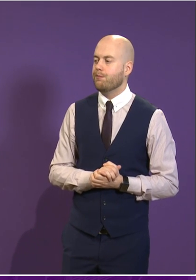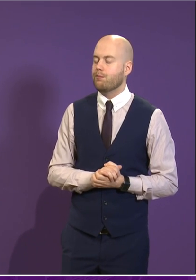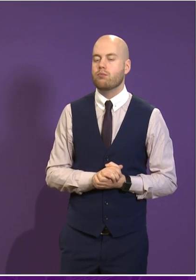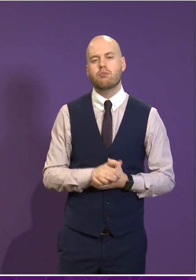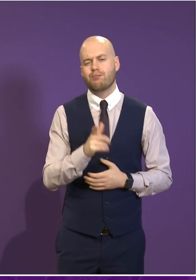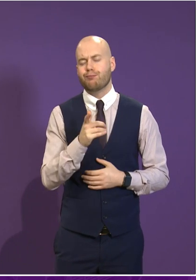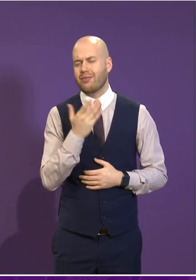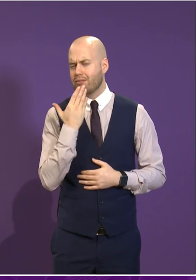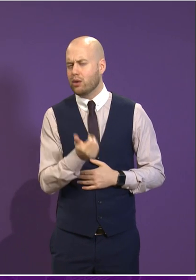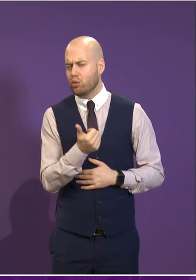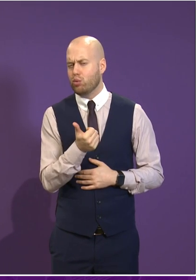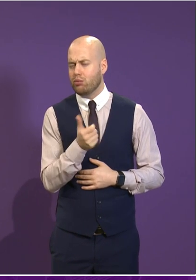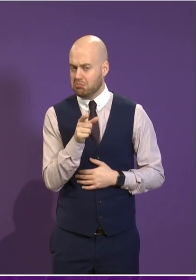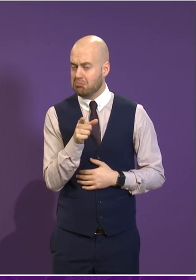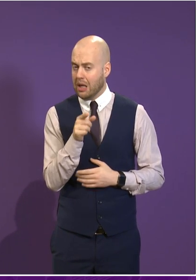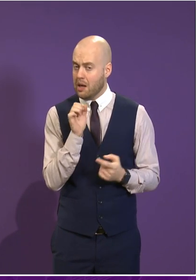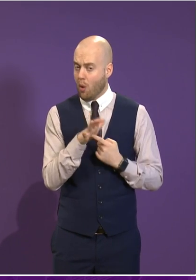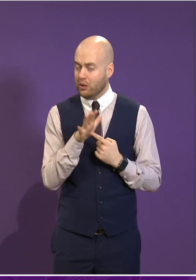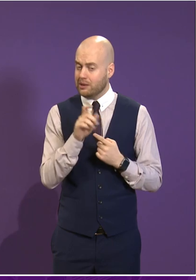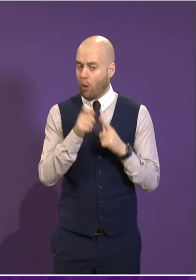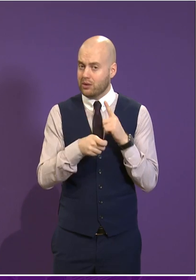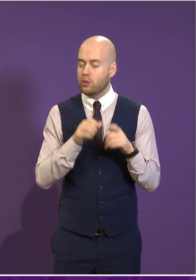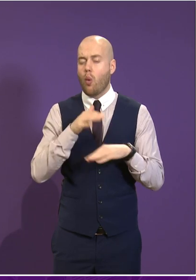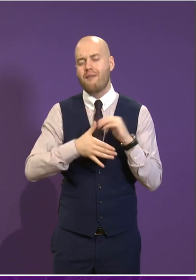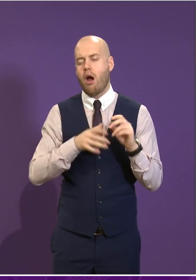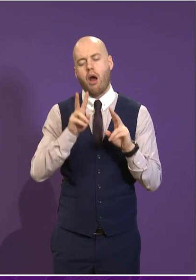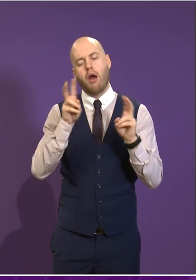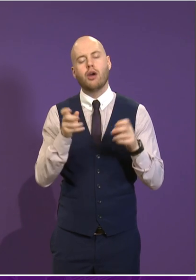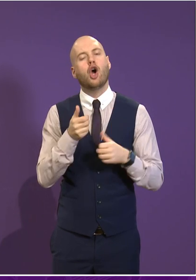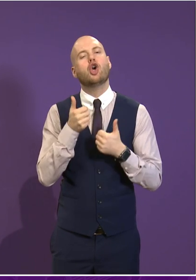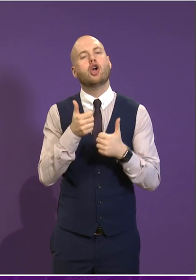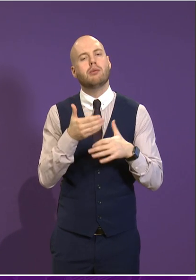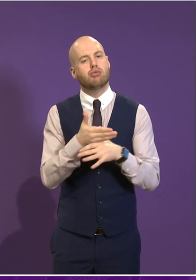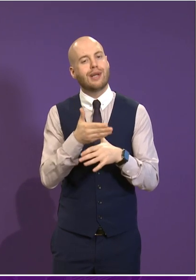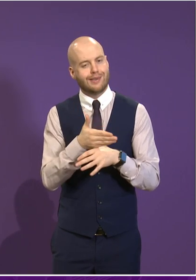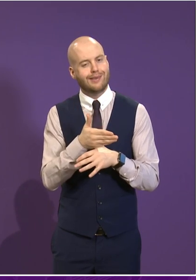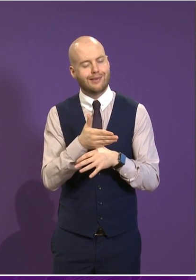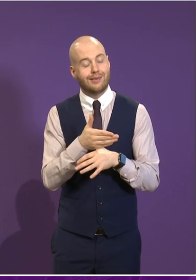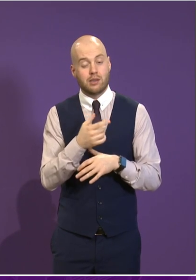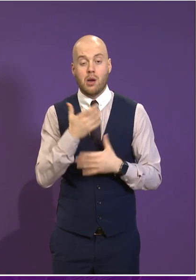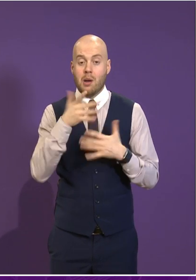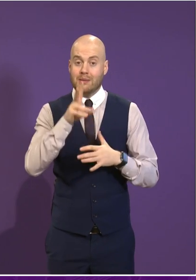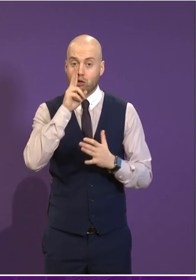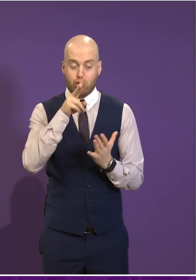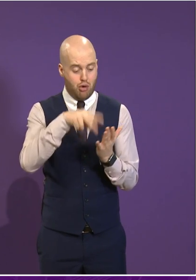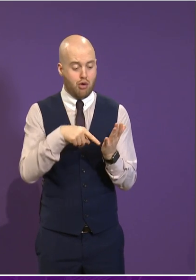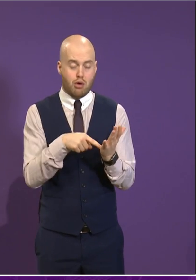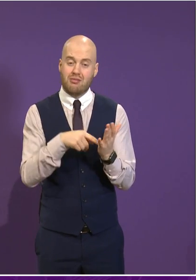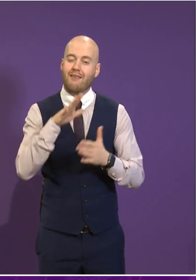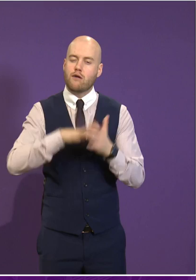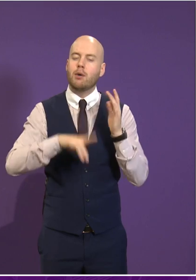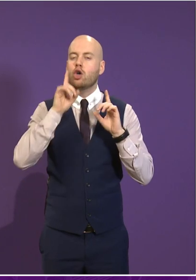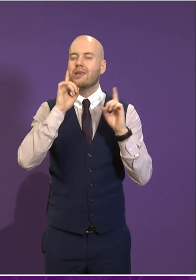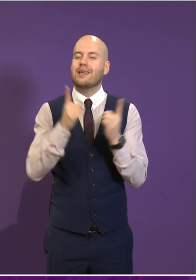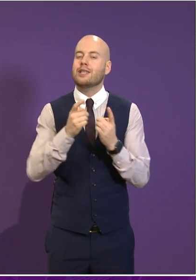good practice that is going on within higher education institutions, and I saw from the submission from University Scotland that they detailed some of that